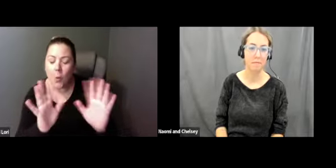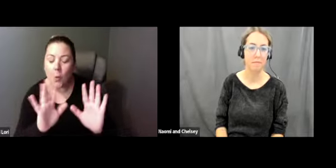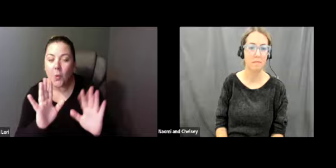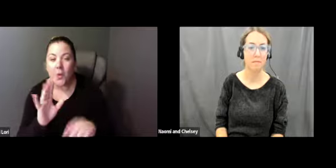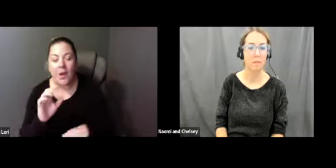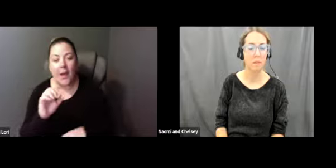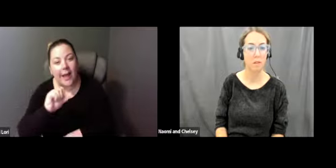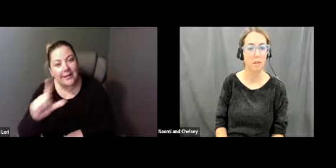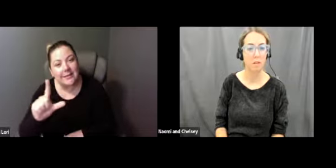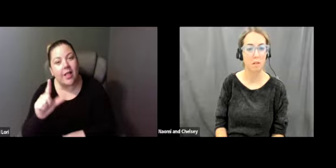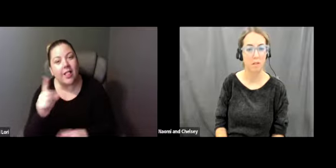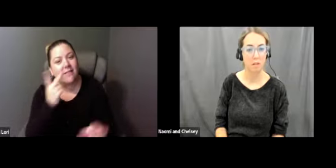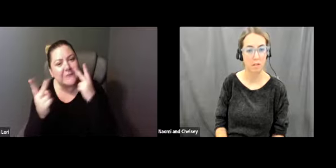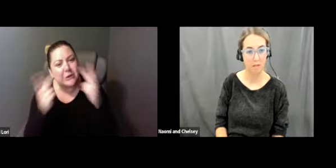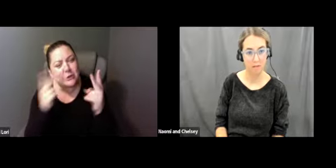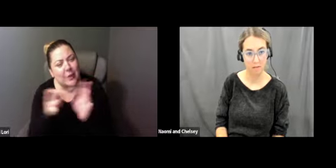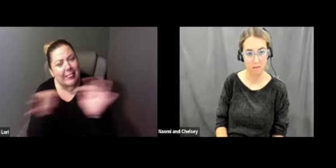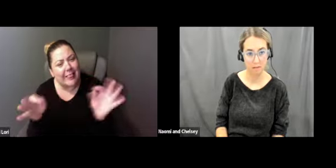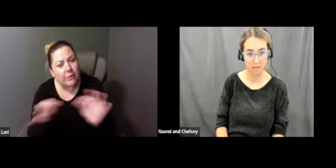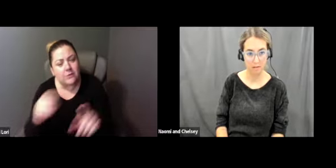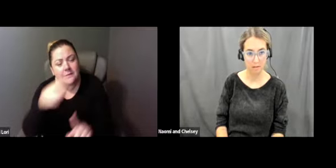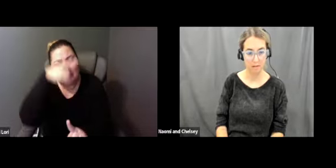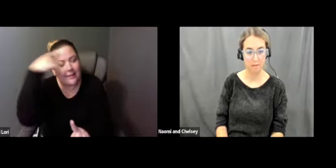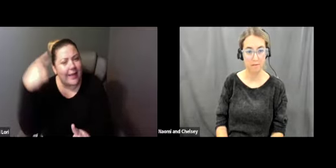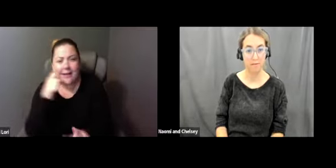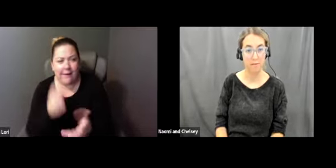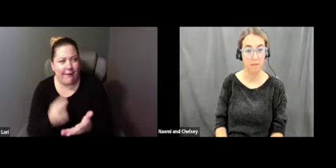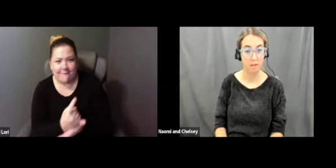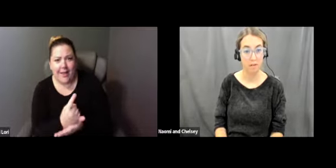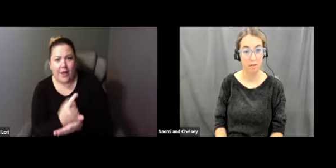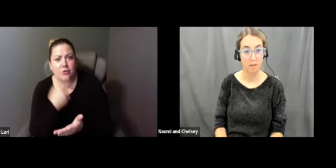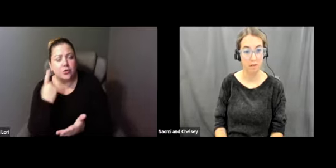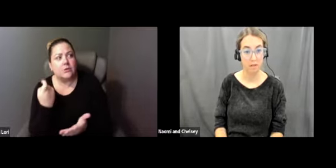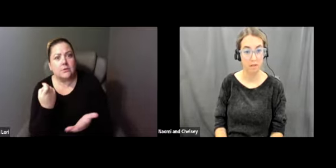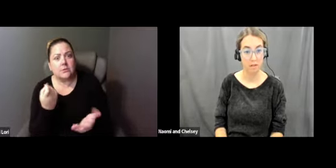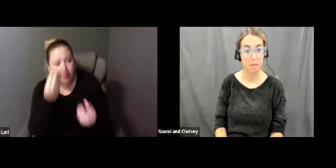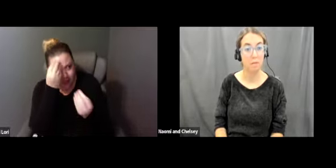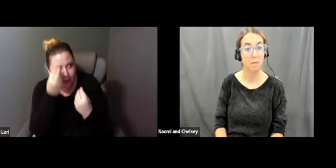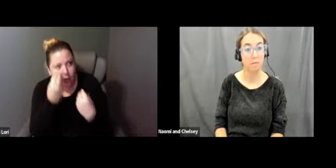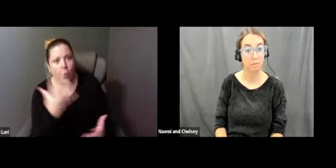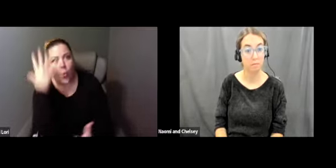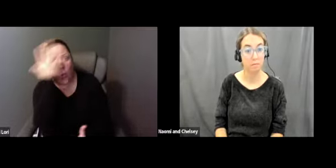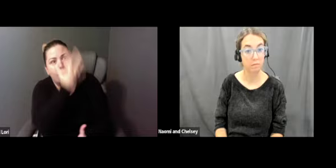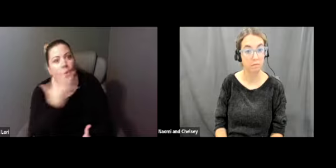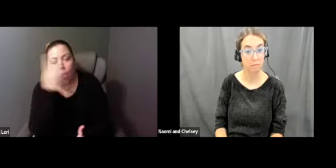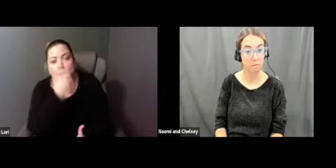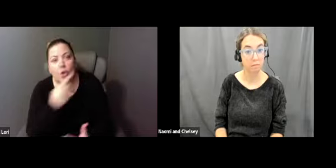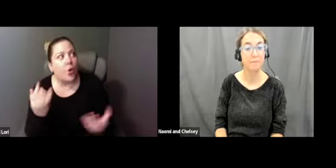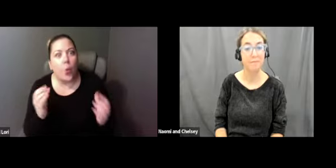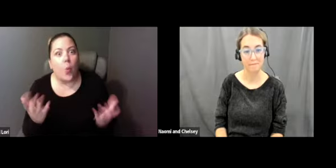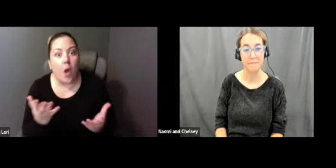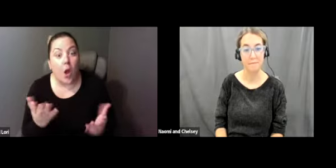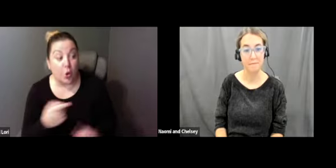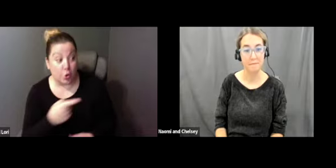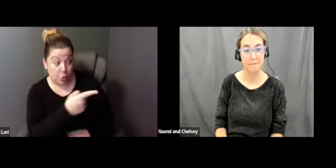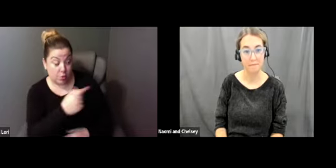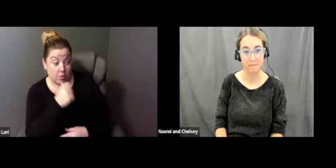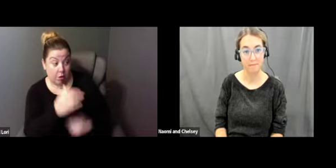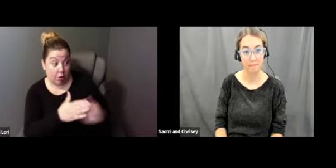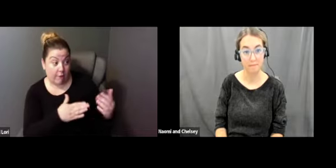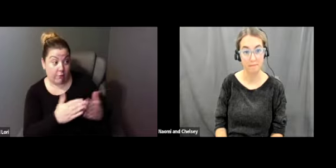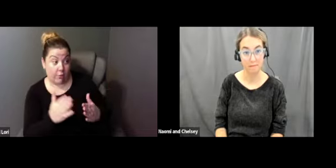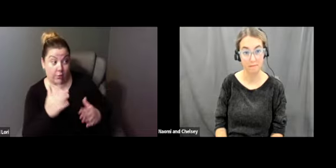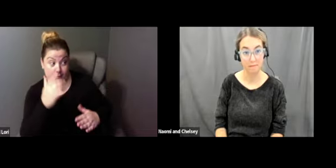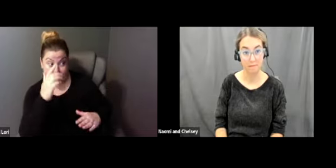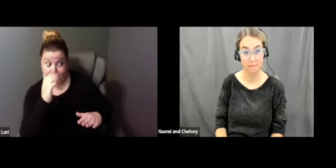and it's an identifier, and so they're just using it as a way to clarify and to if you feel uncomfortable, that's on you. We're